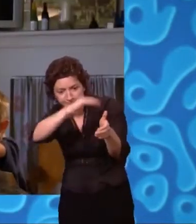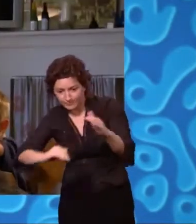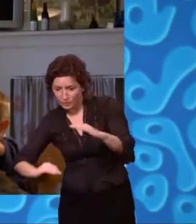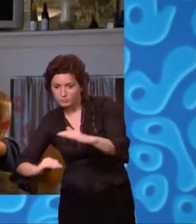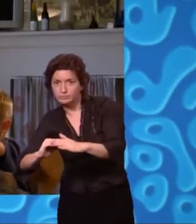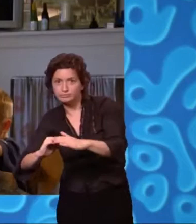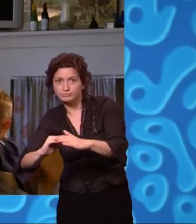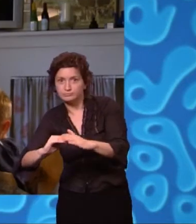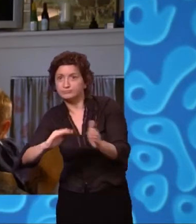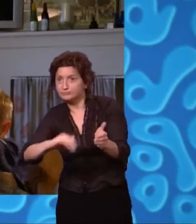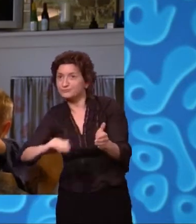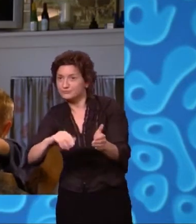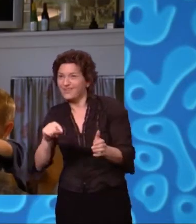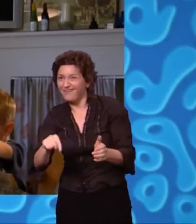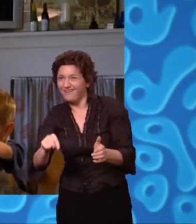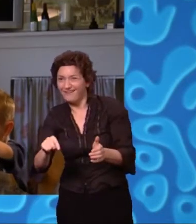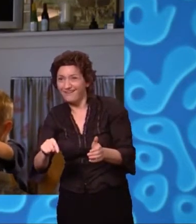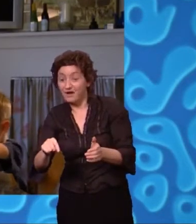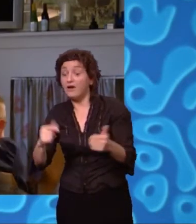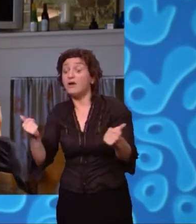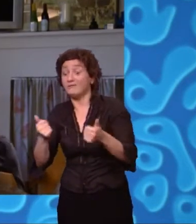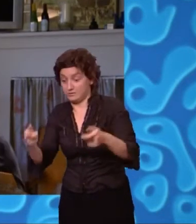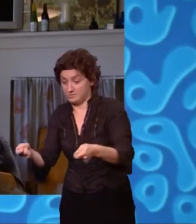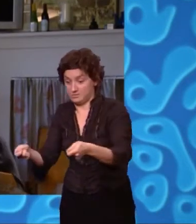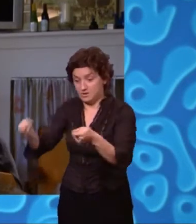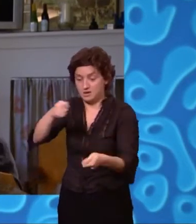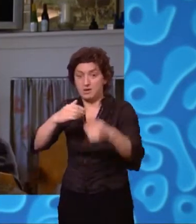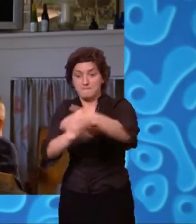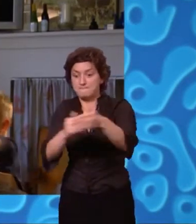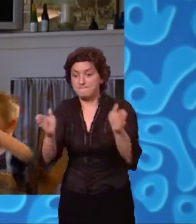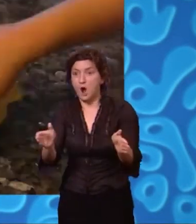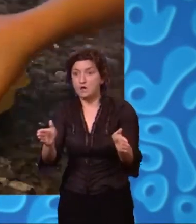The beans are put into a container with some holes made in the lid.